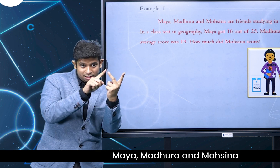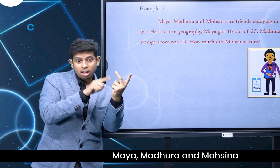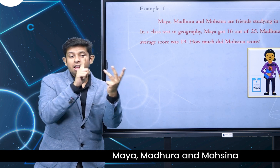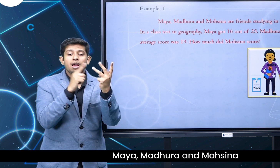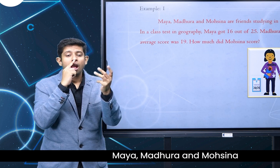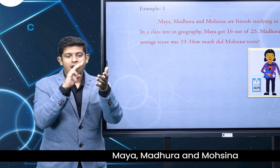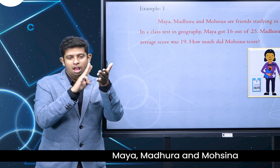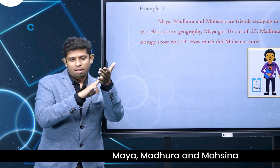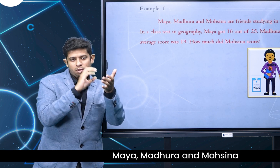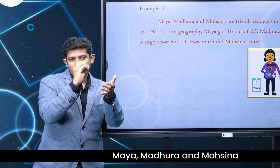and Mosina